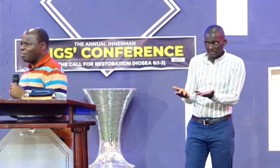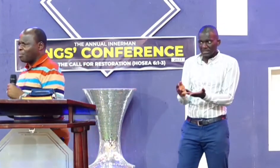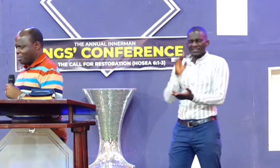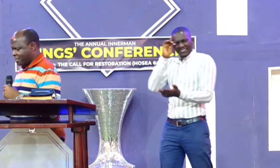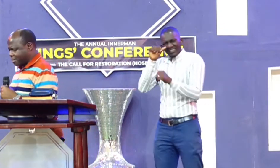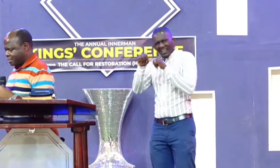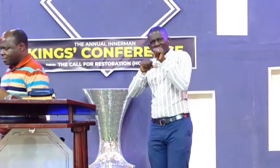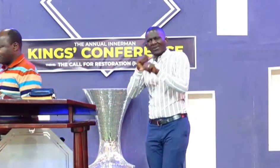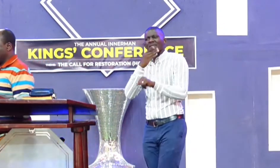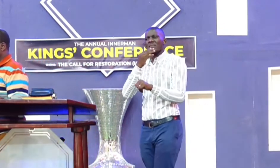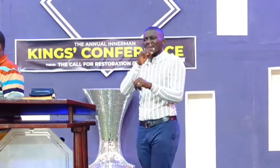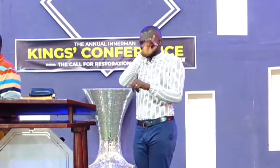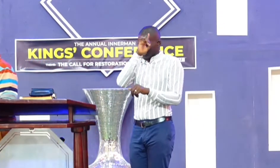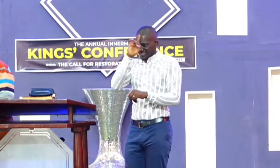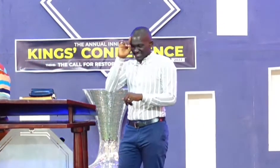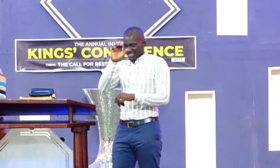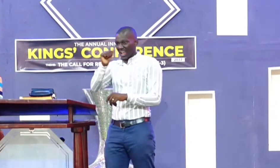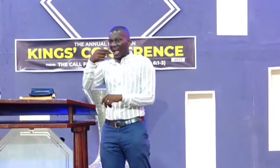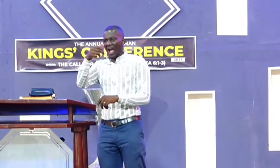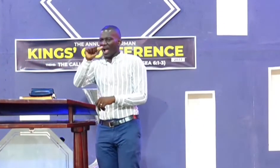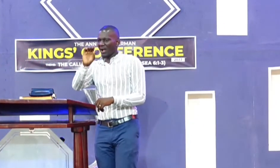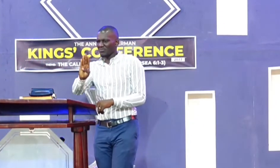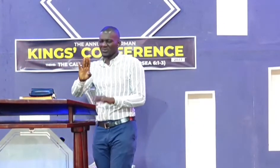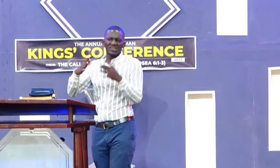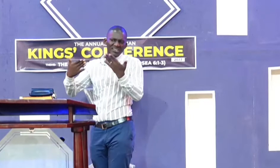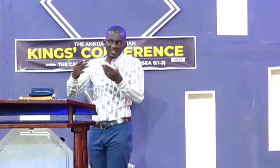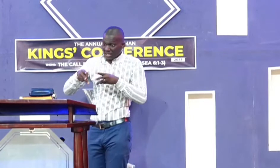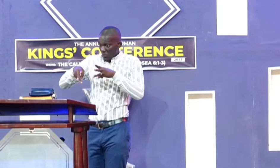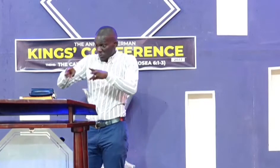position. Think about the king called Ahab.